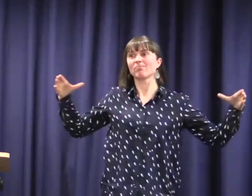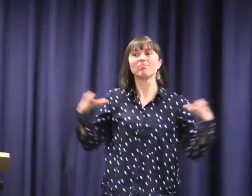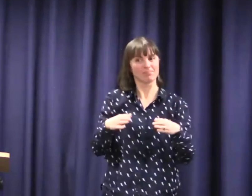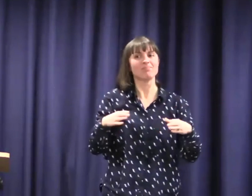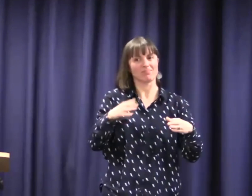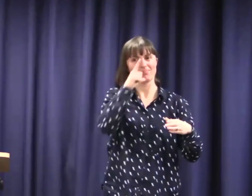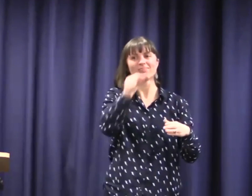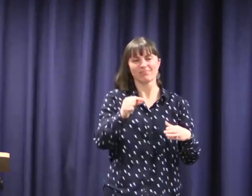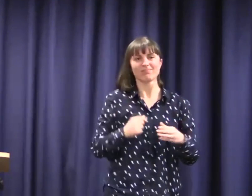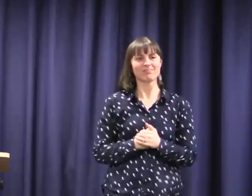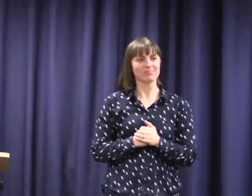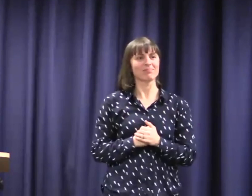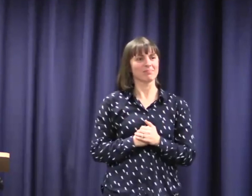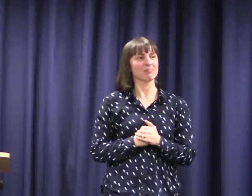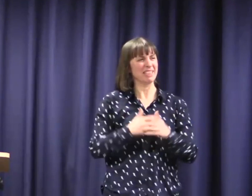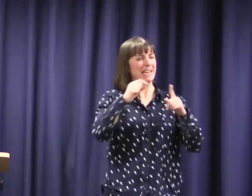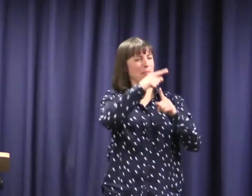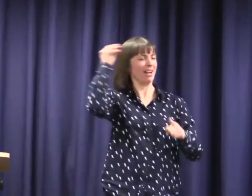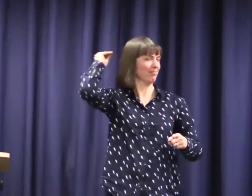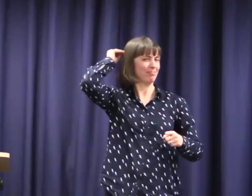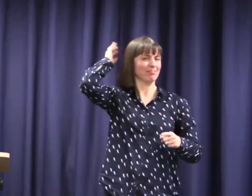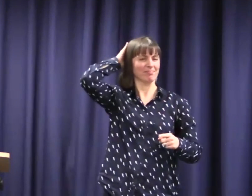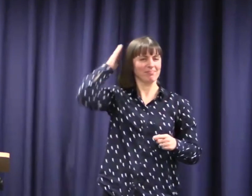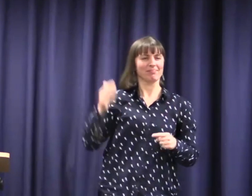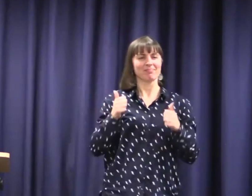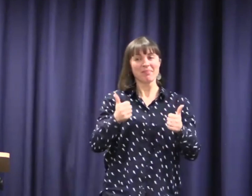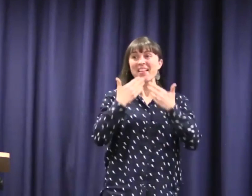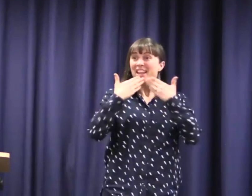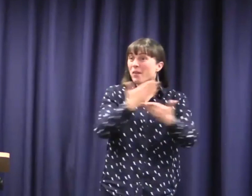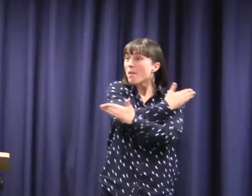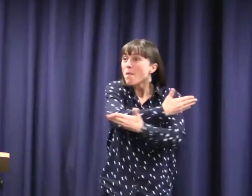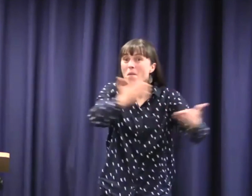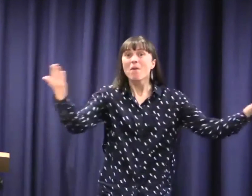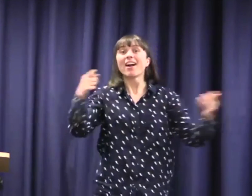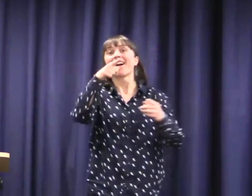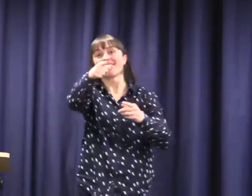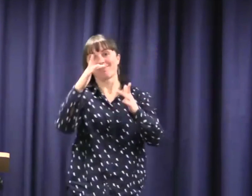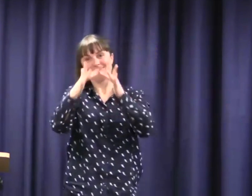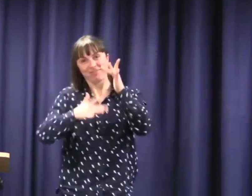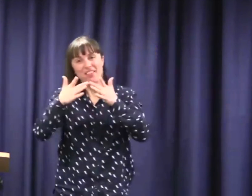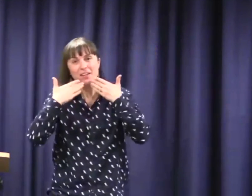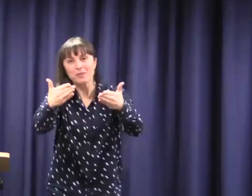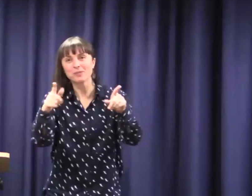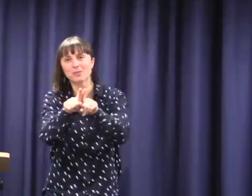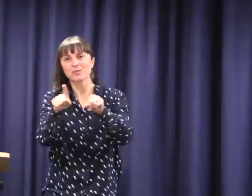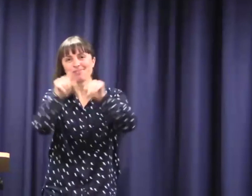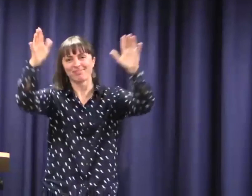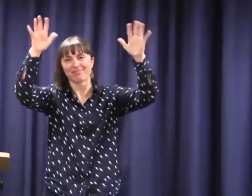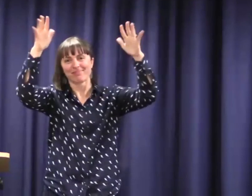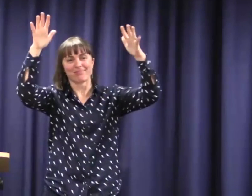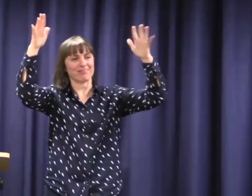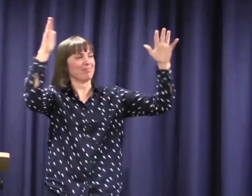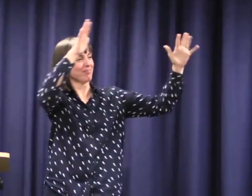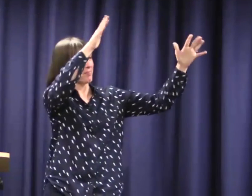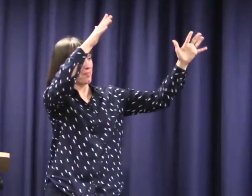cohort, we can be a lot more successful. So just keep that in the back of your minds. Thank you all so much for attending, and